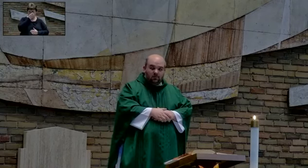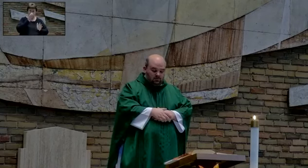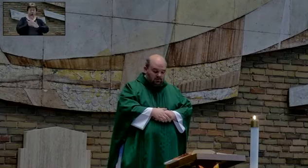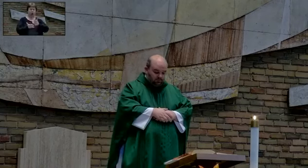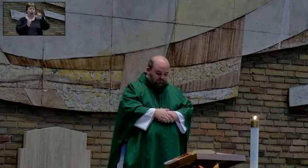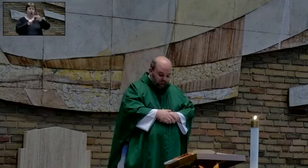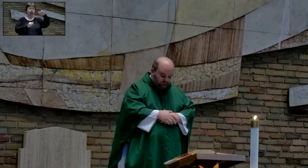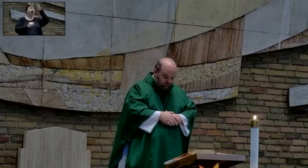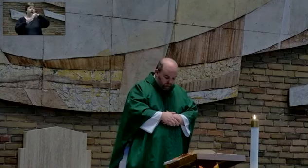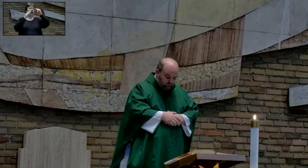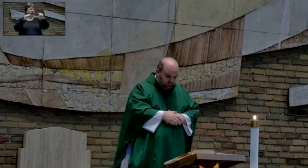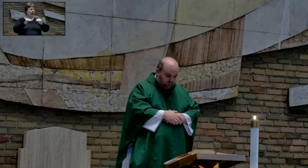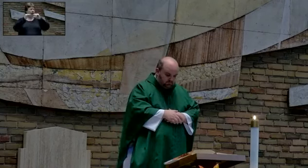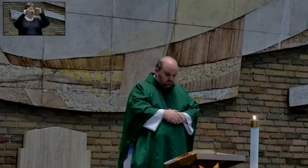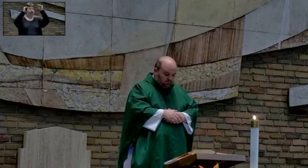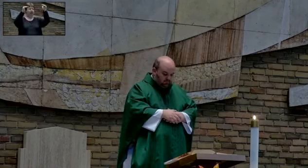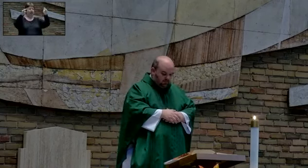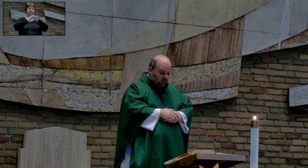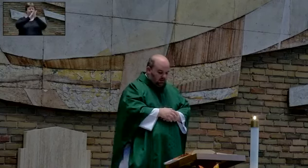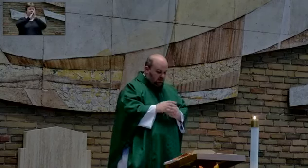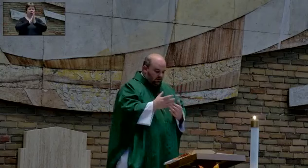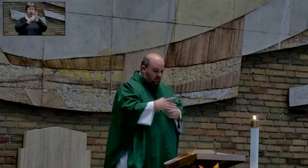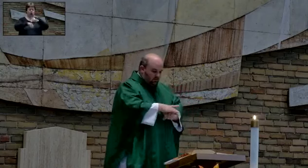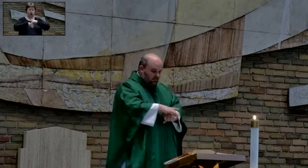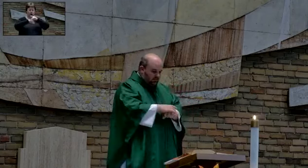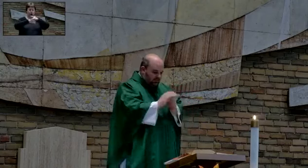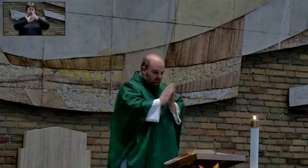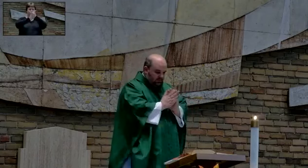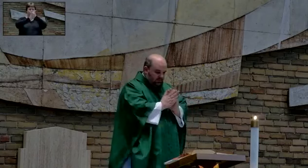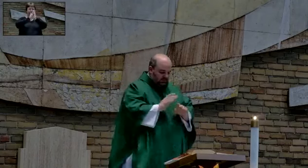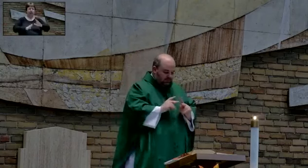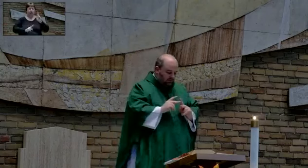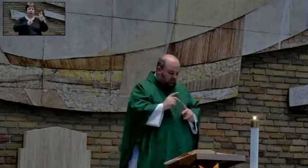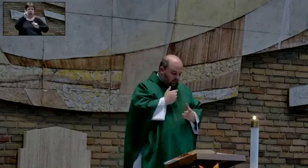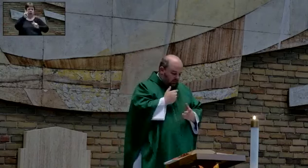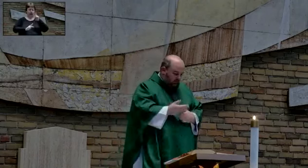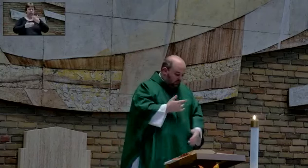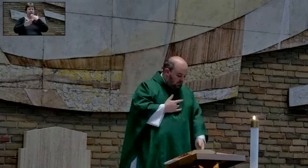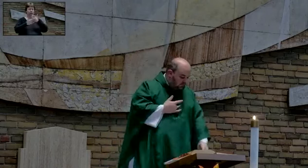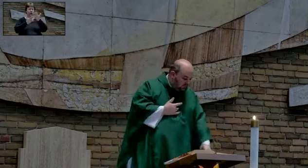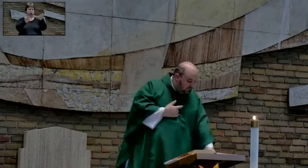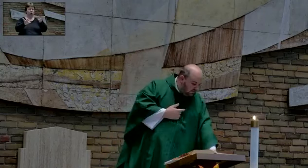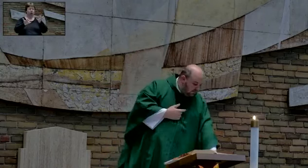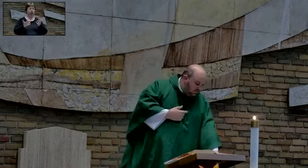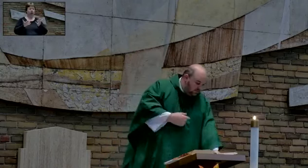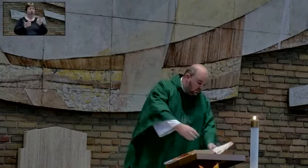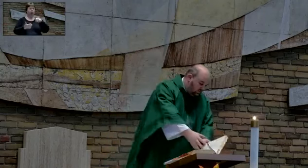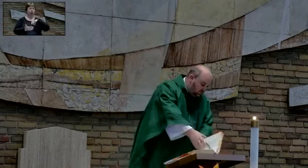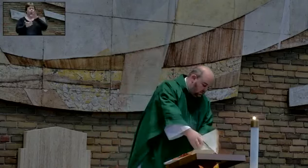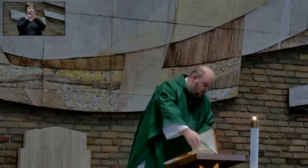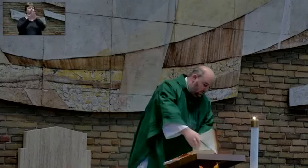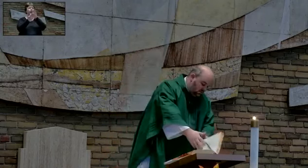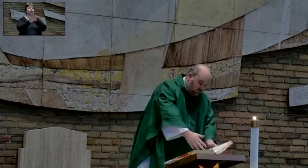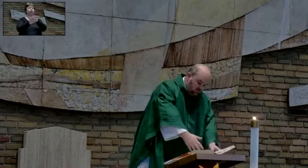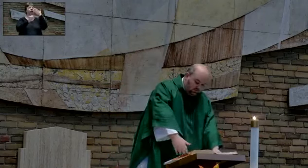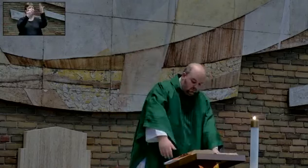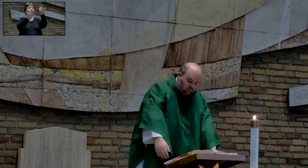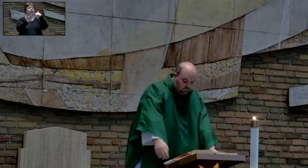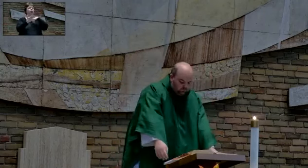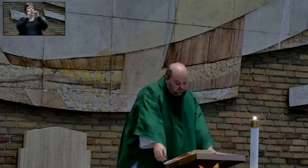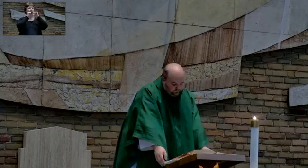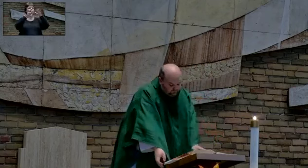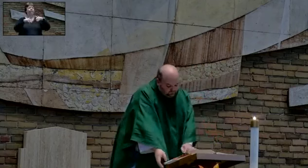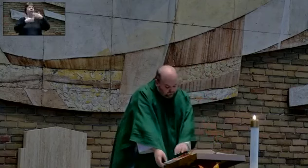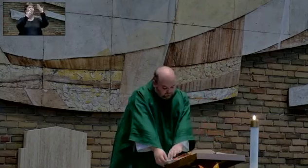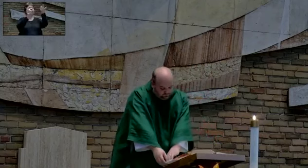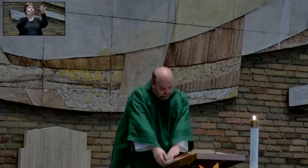Glory to God in the highest, and on earth peace to people of goodwill. We praise you, we bless